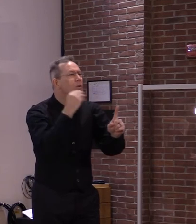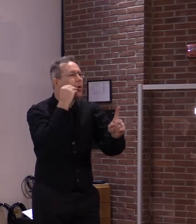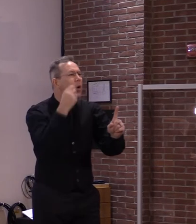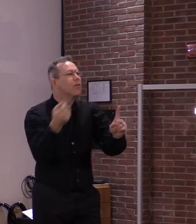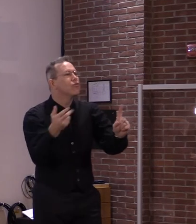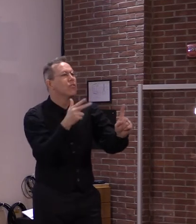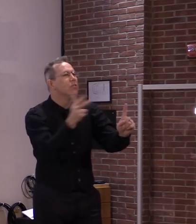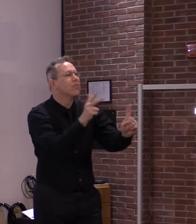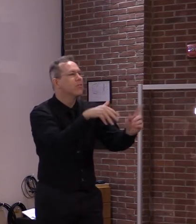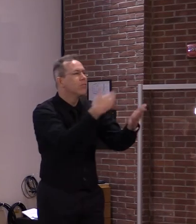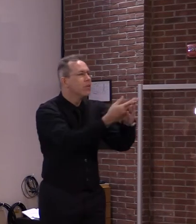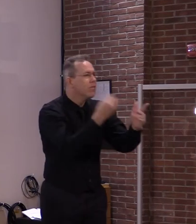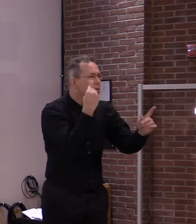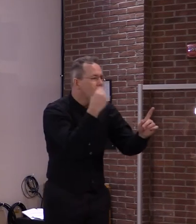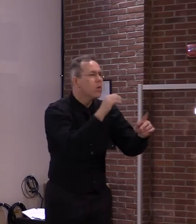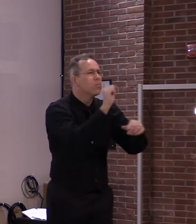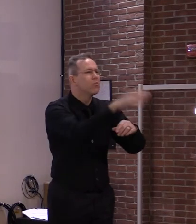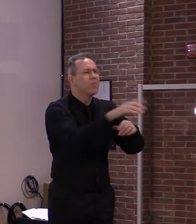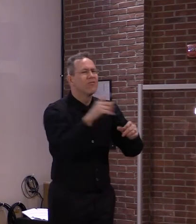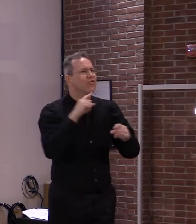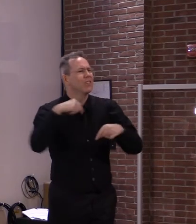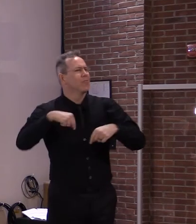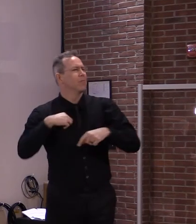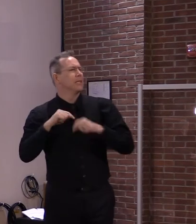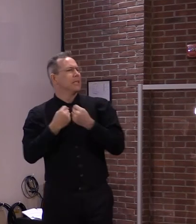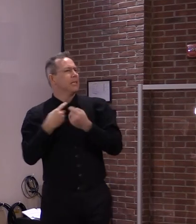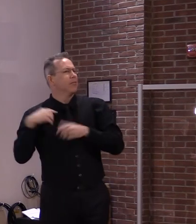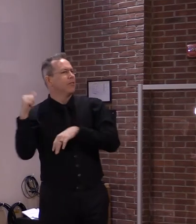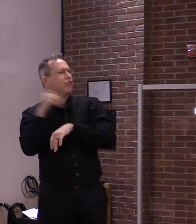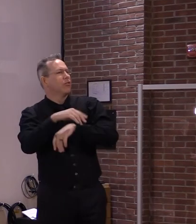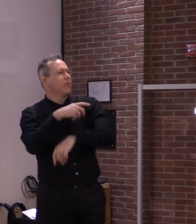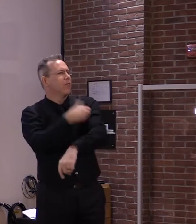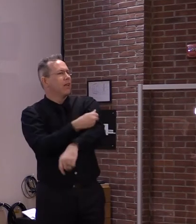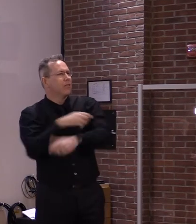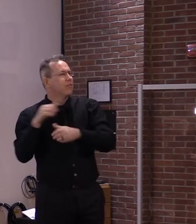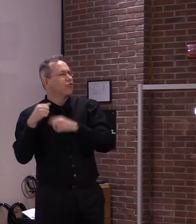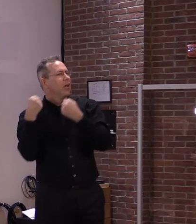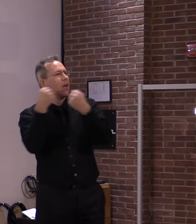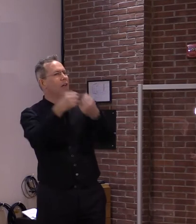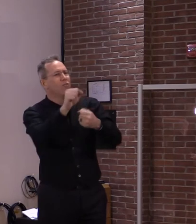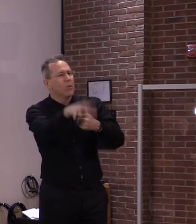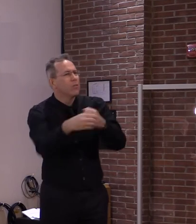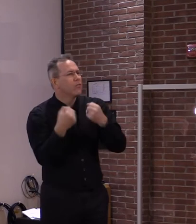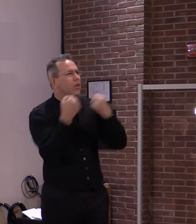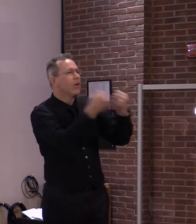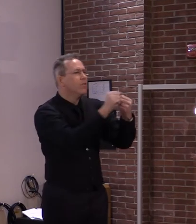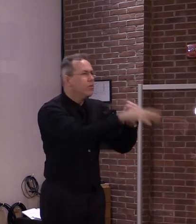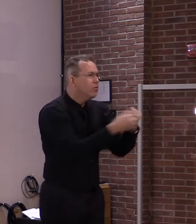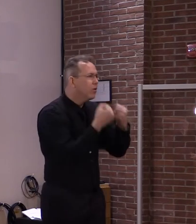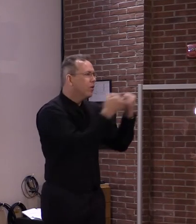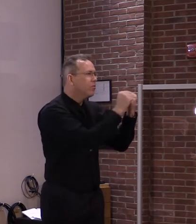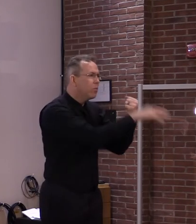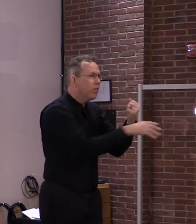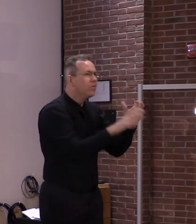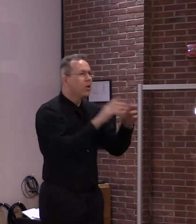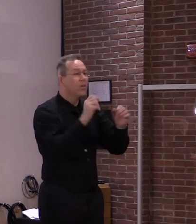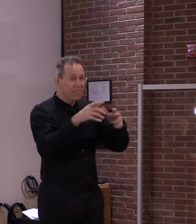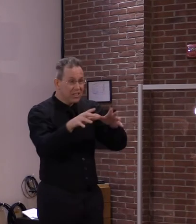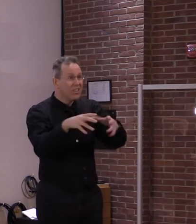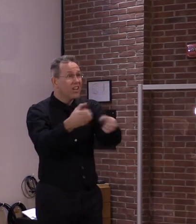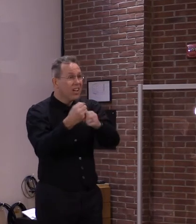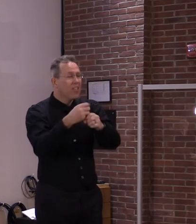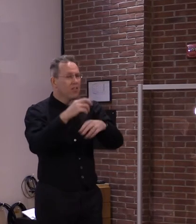described they are scheduled to start today in terms of vaccinations i don't know if those